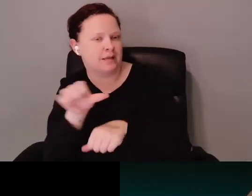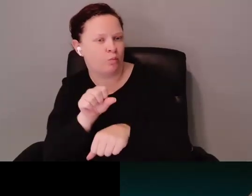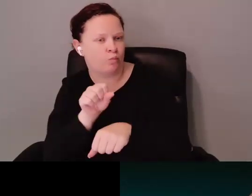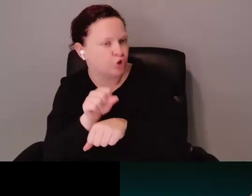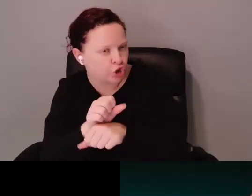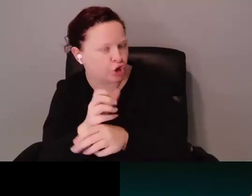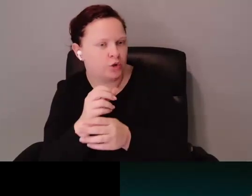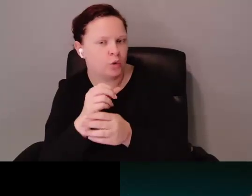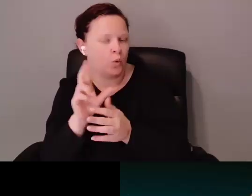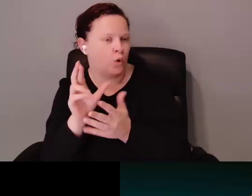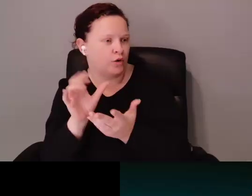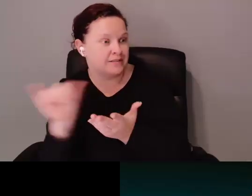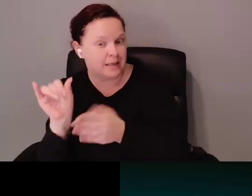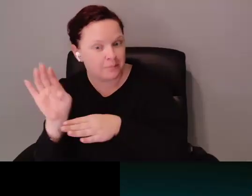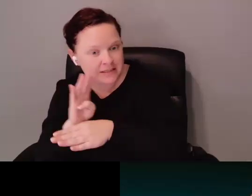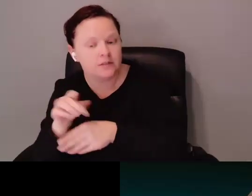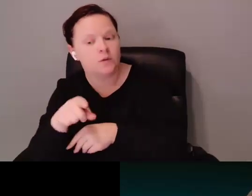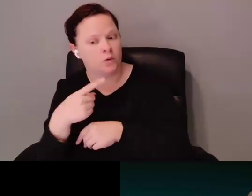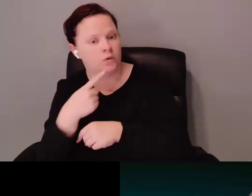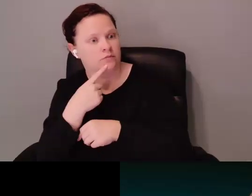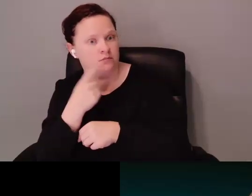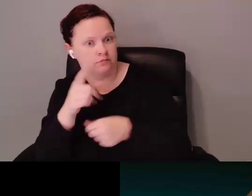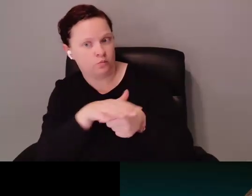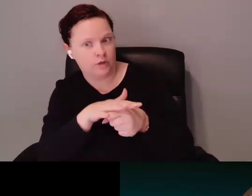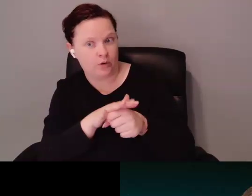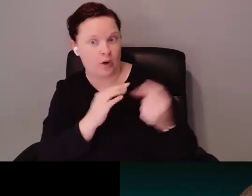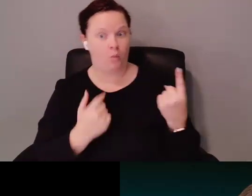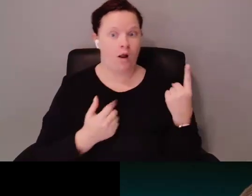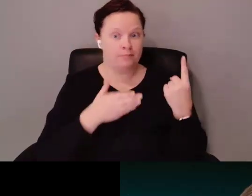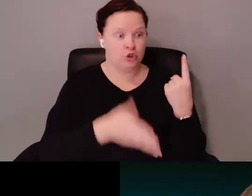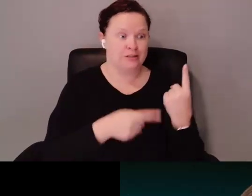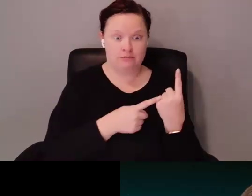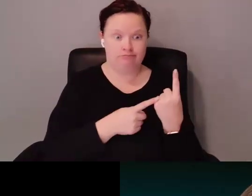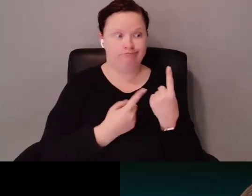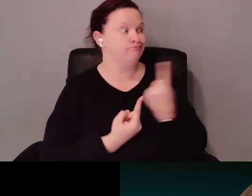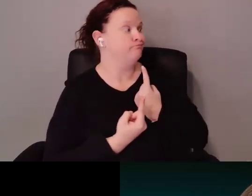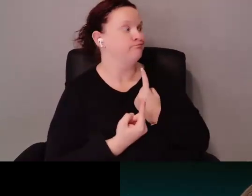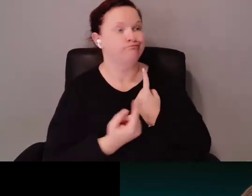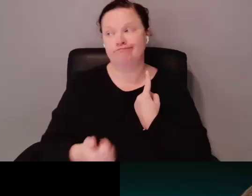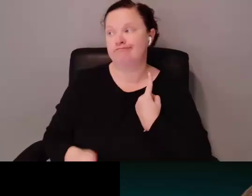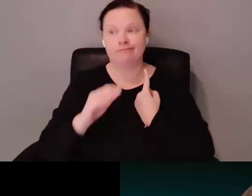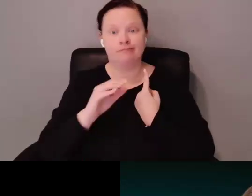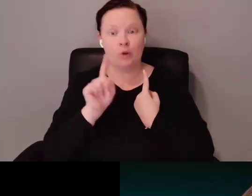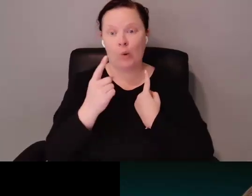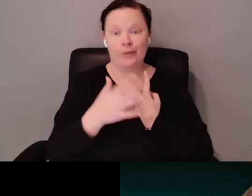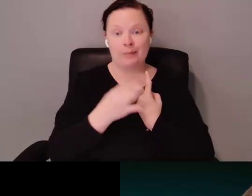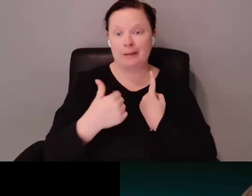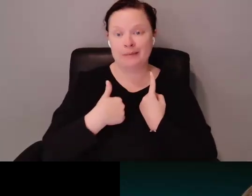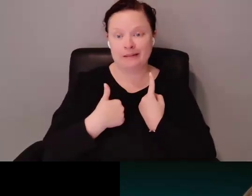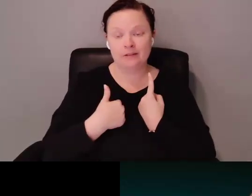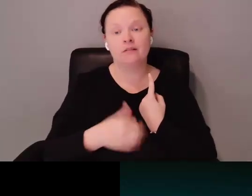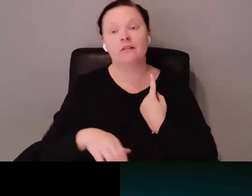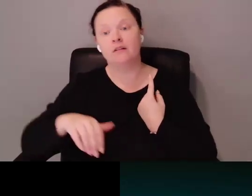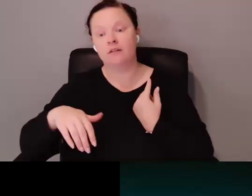you find out? So you said in one area you're the only person, you're the only game in town, as it were. Um,